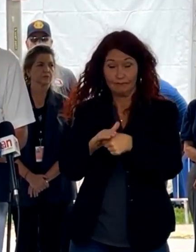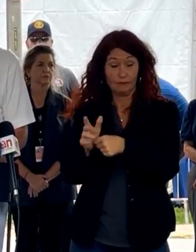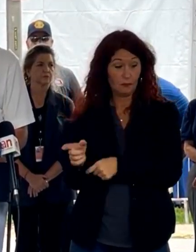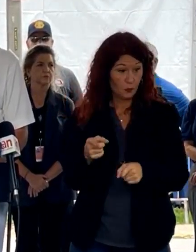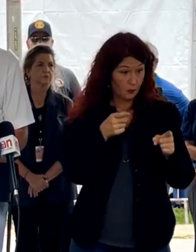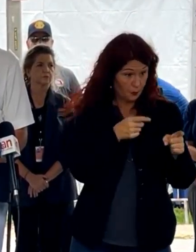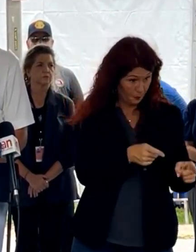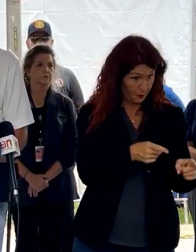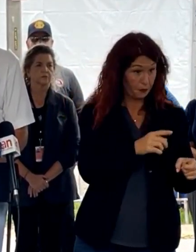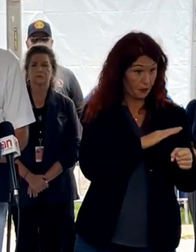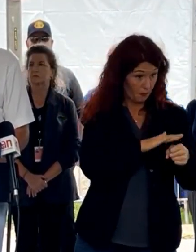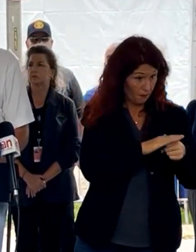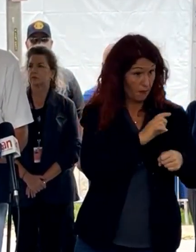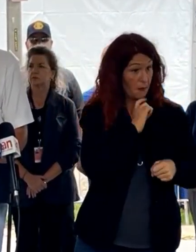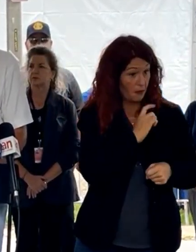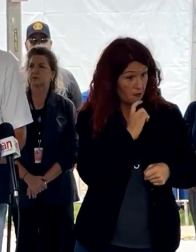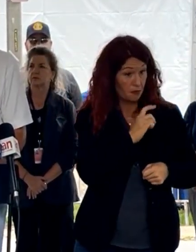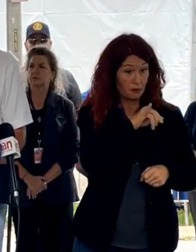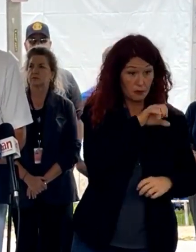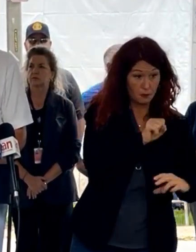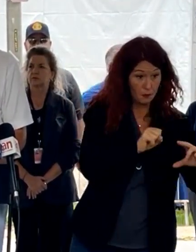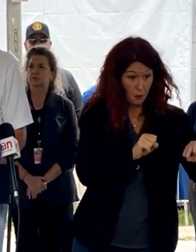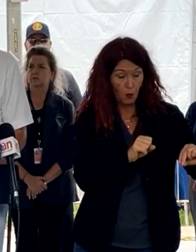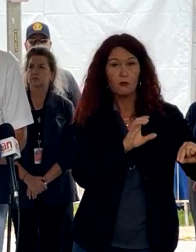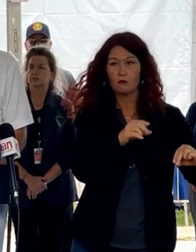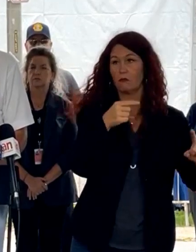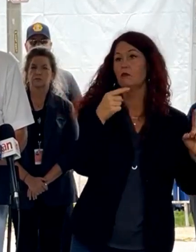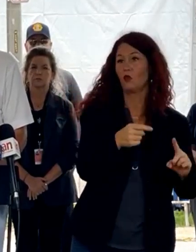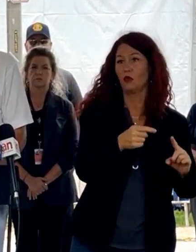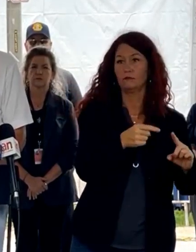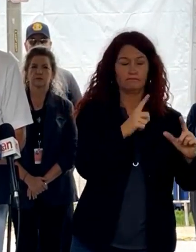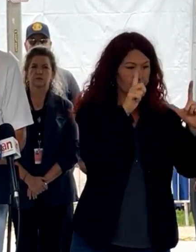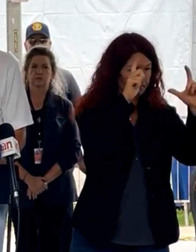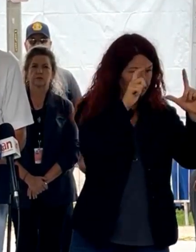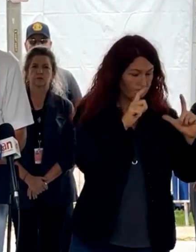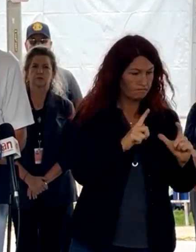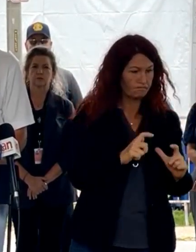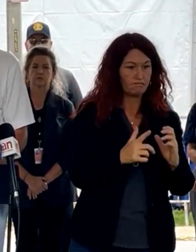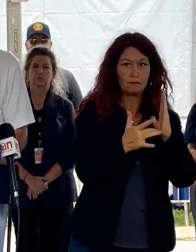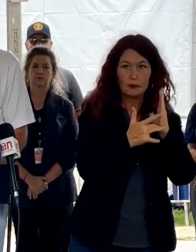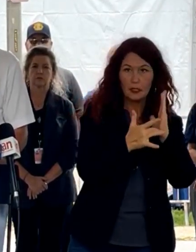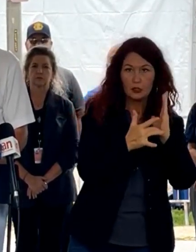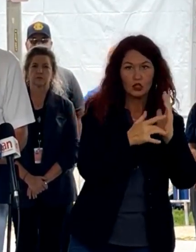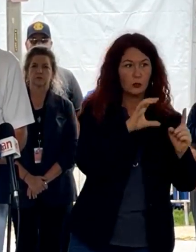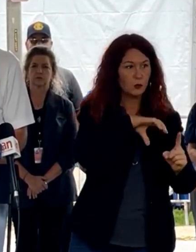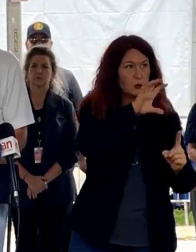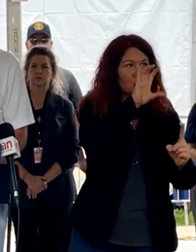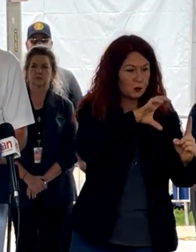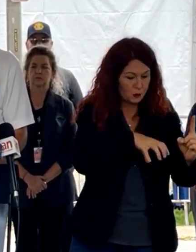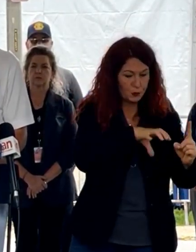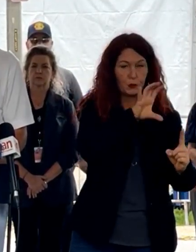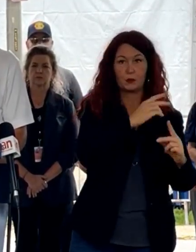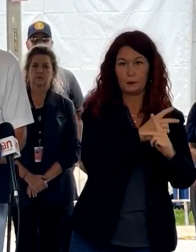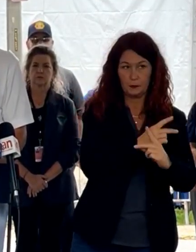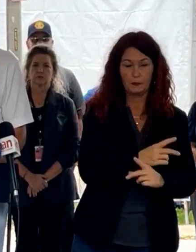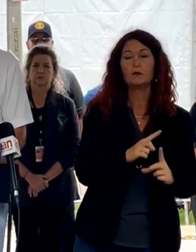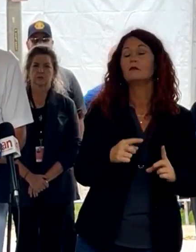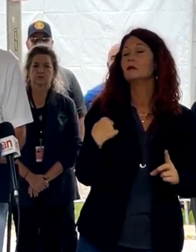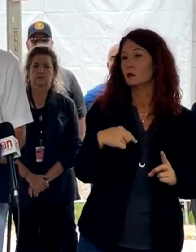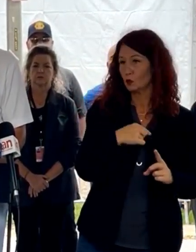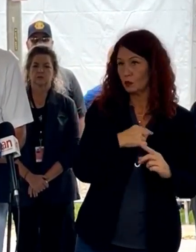happened there. But our engineer is actively working on it, as our town official is. Lastly, I want